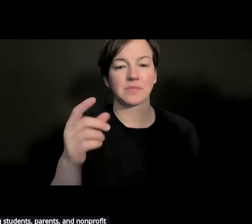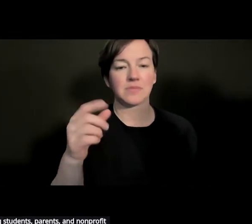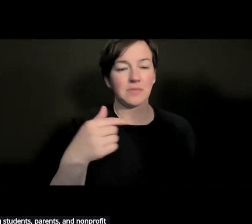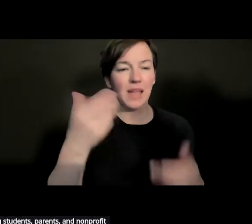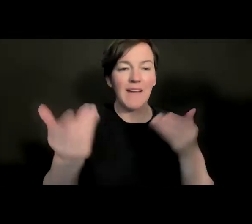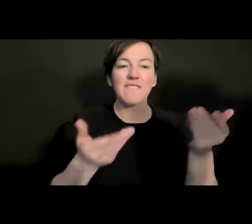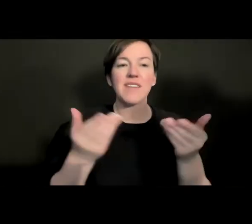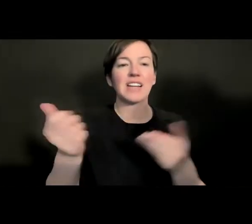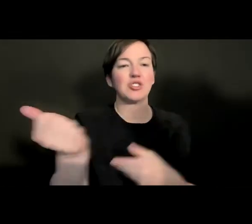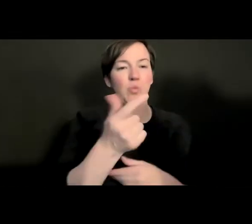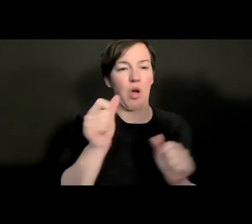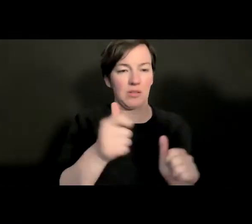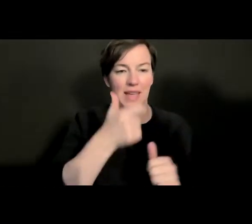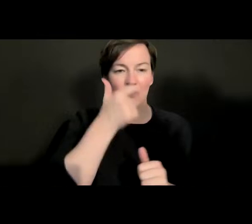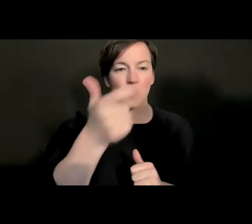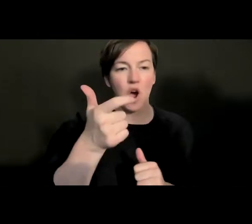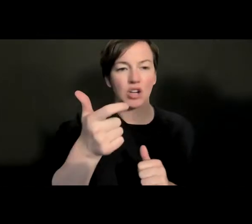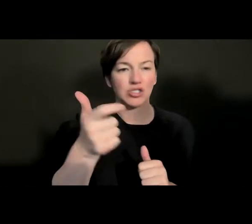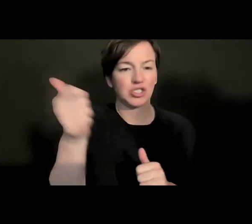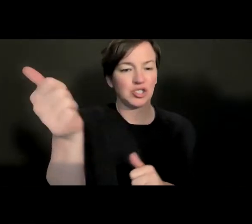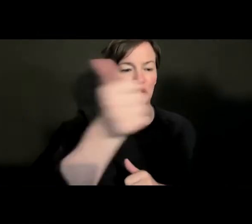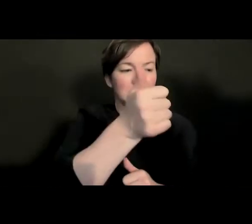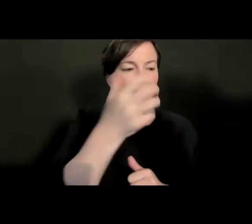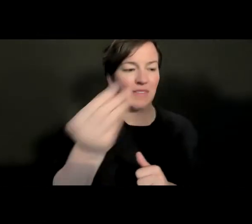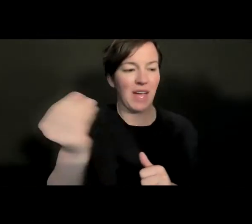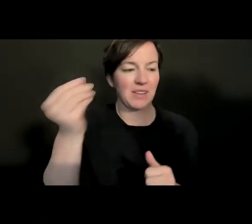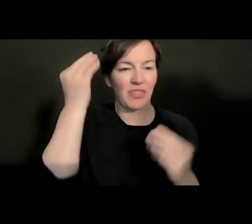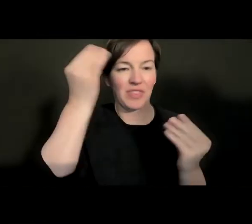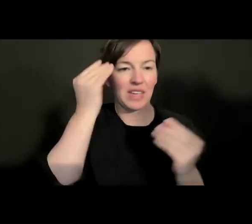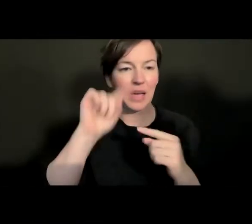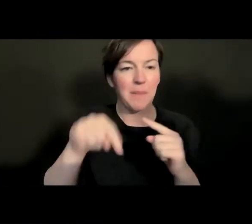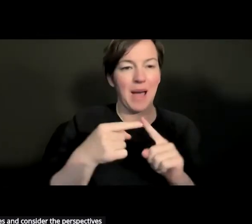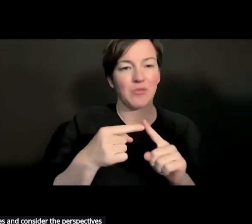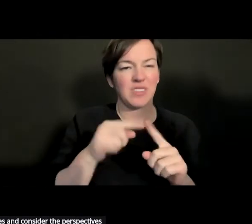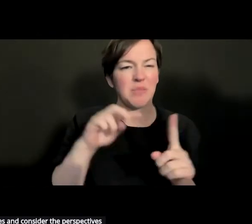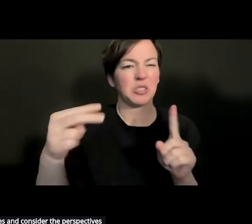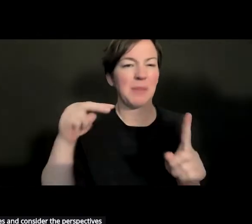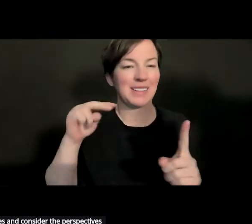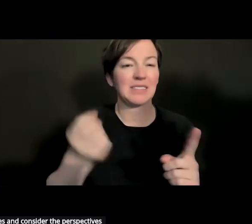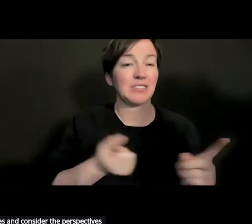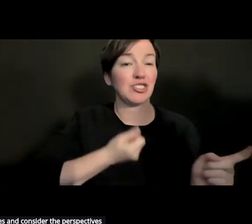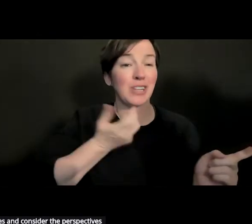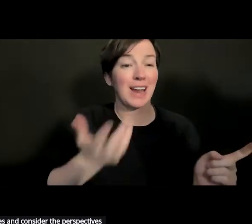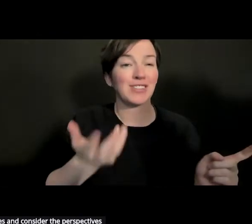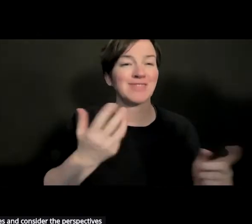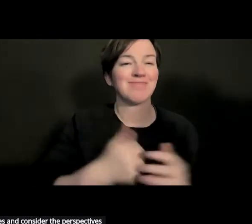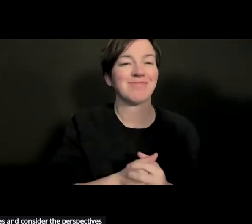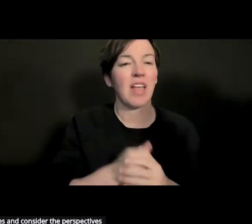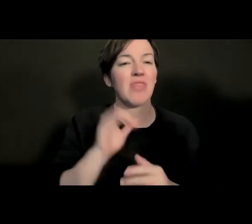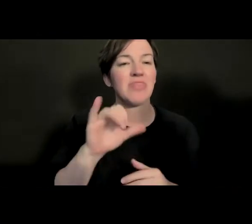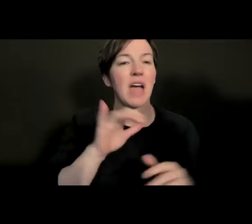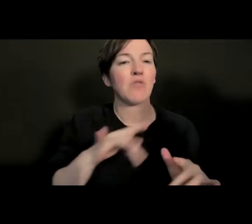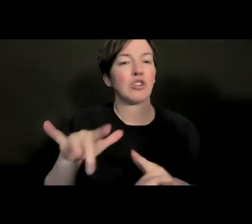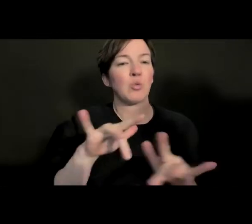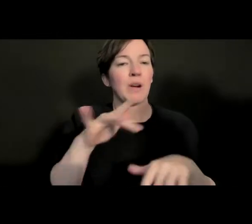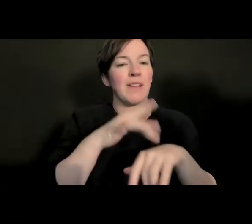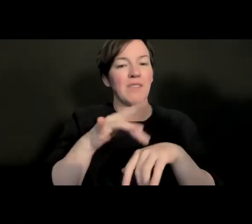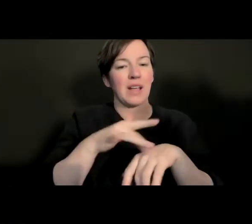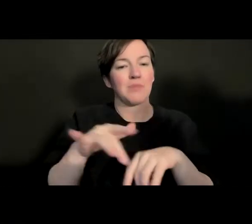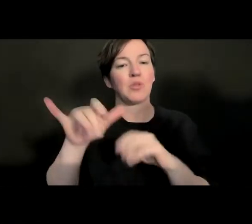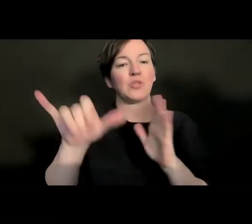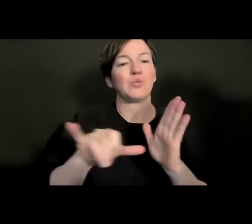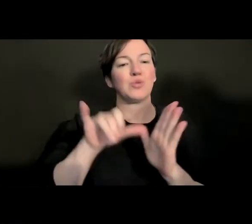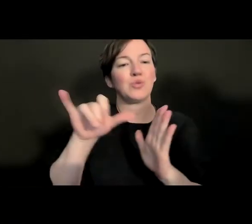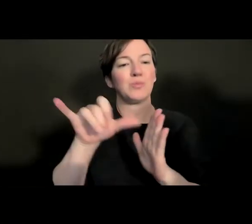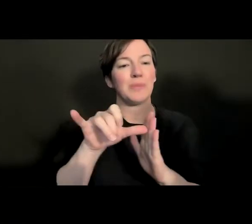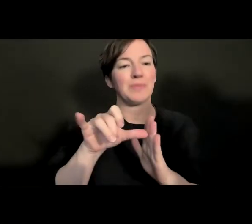everyone to view it for themselves and consider the perspectives that were shared. The recording is available on YouTube.